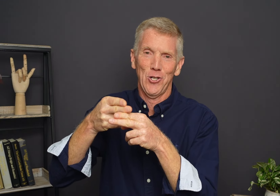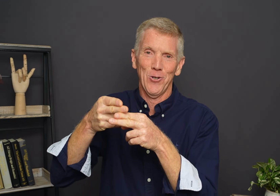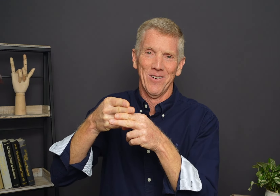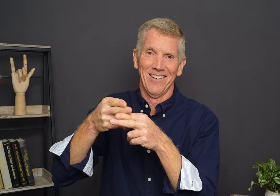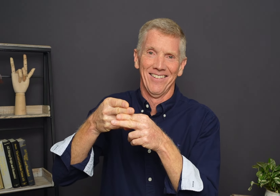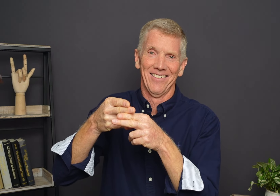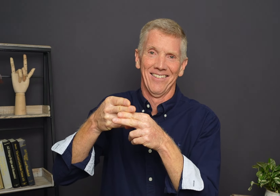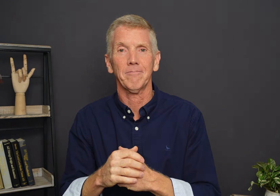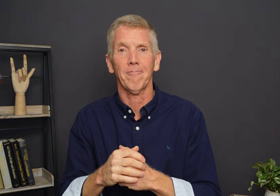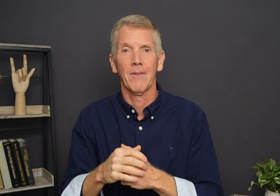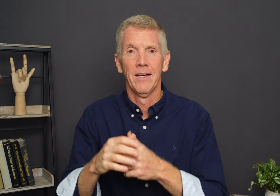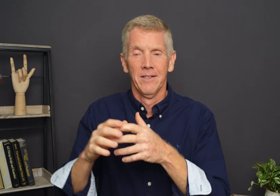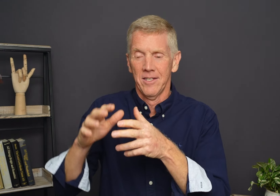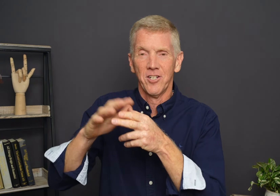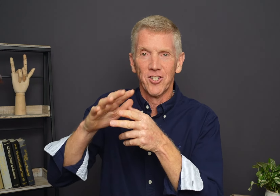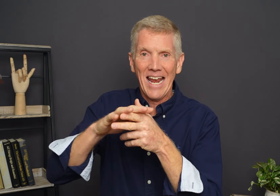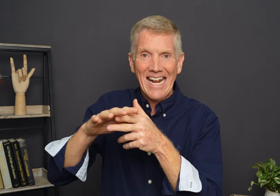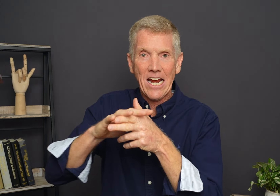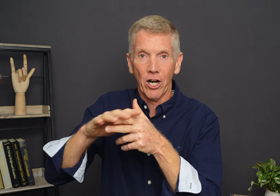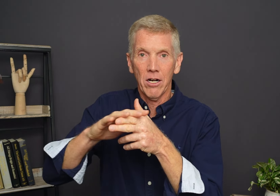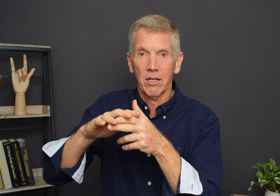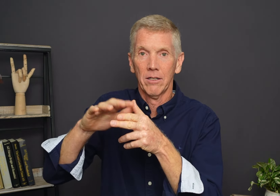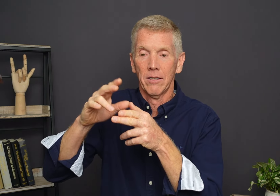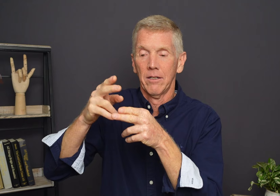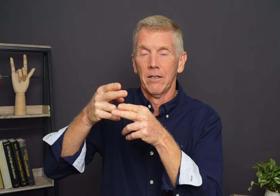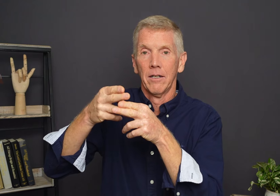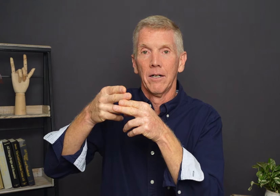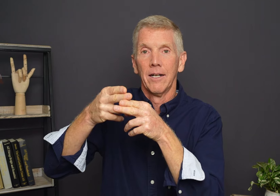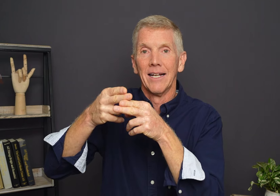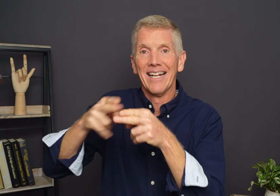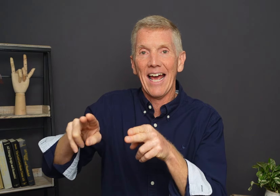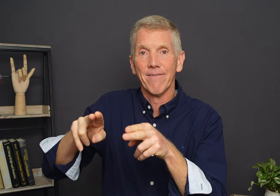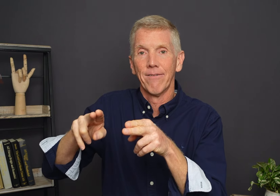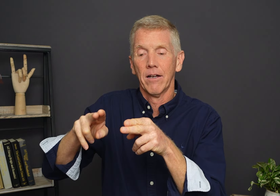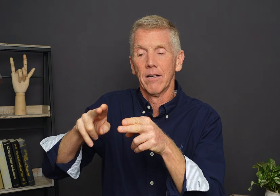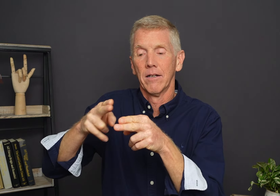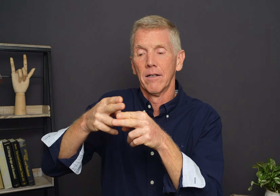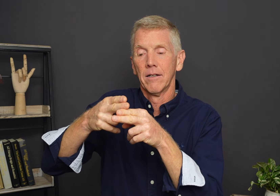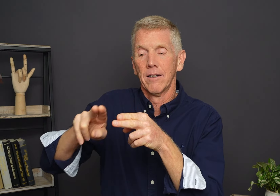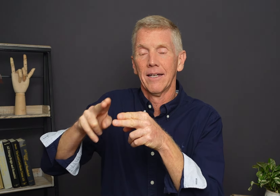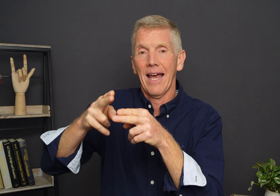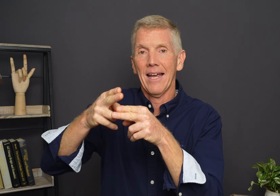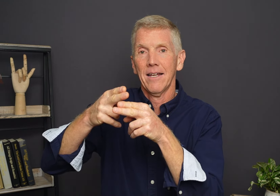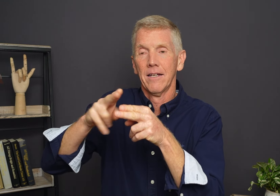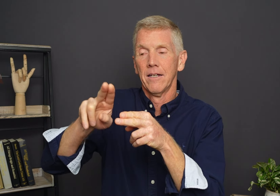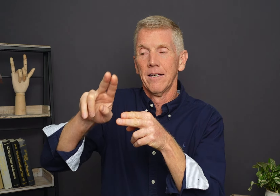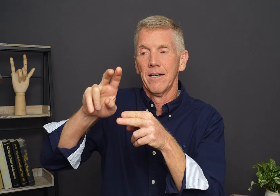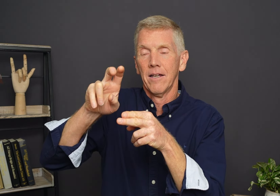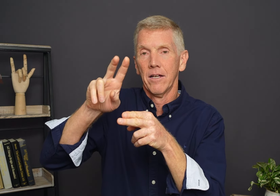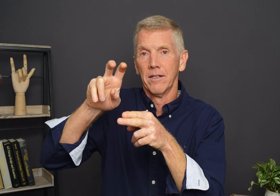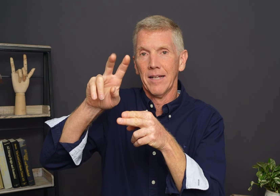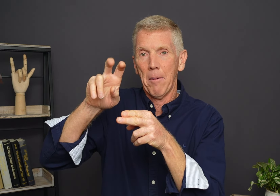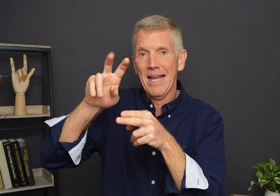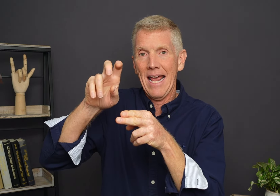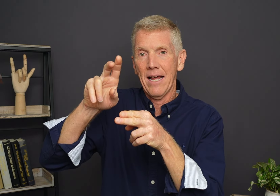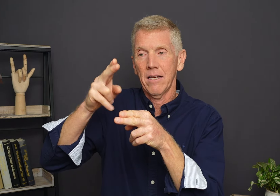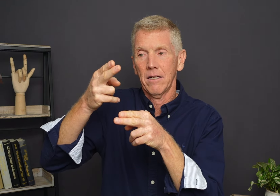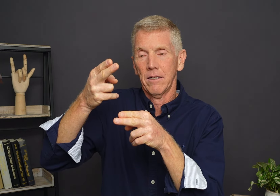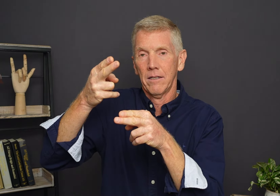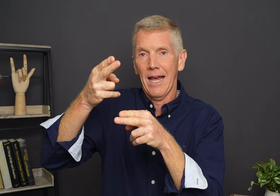Soon. Still staying here. Knife. Okay? Dominant hand.